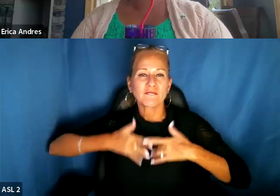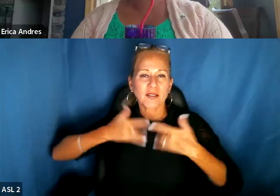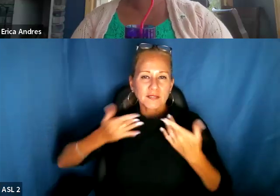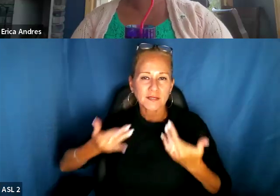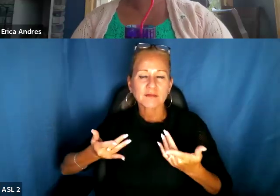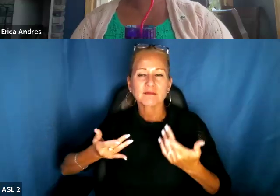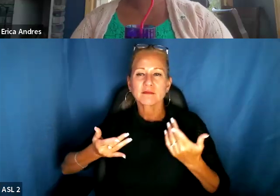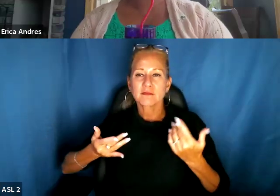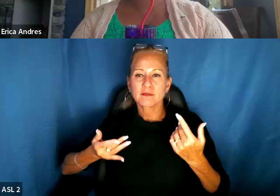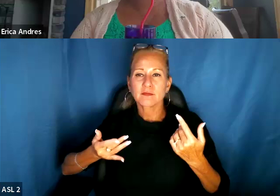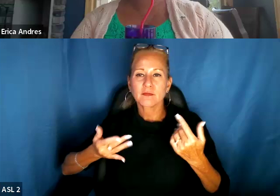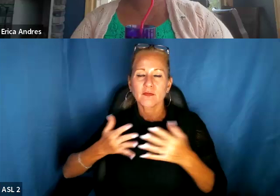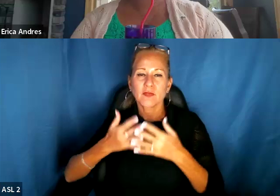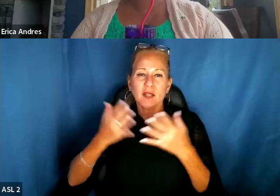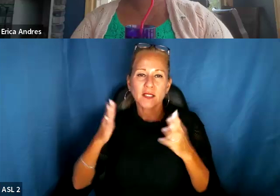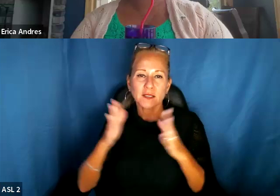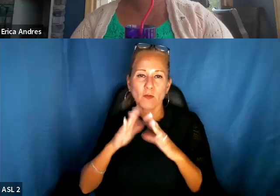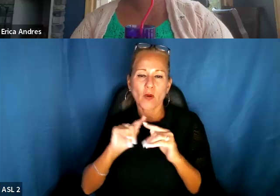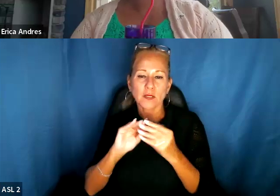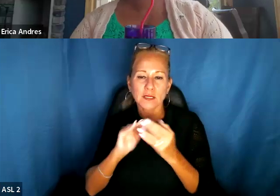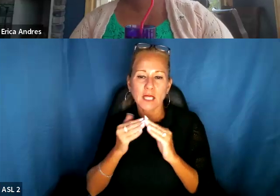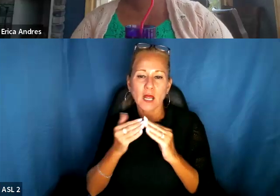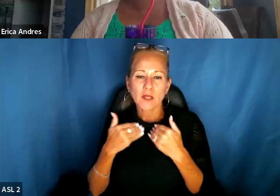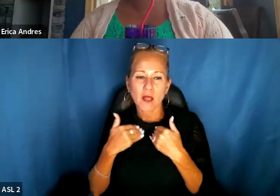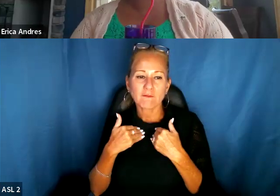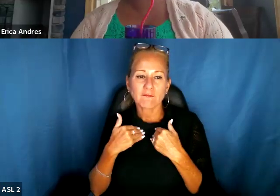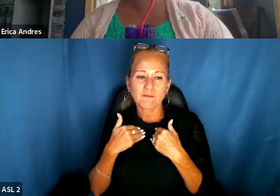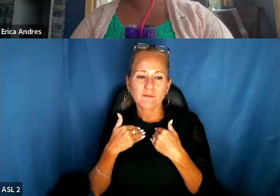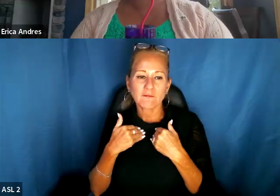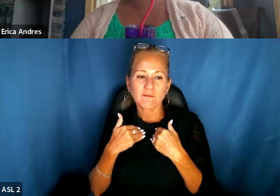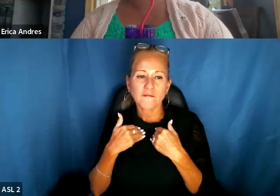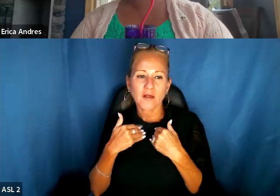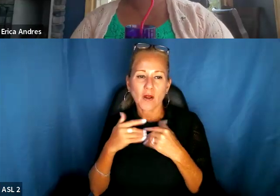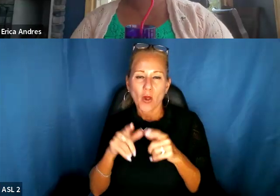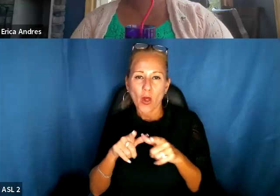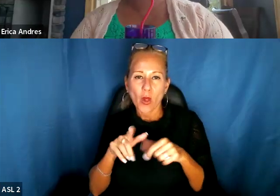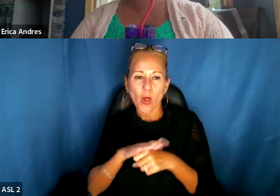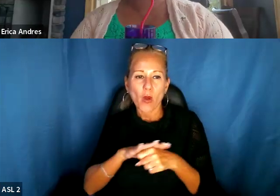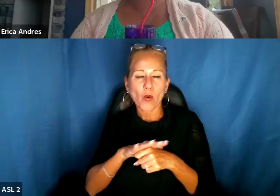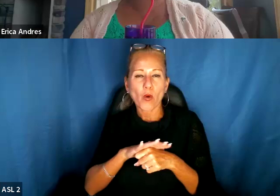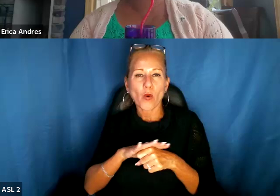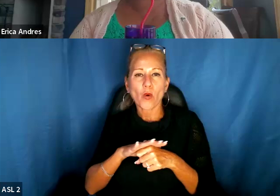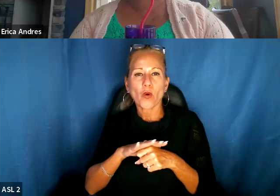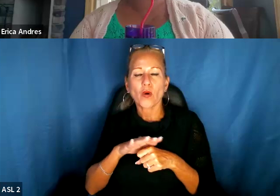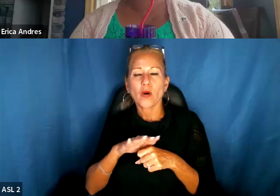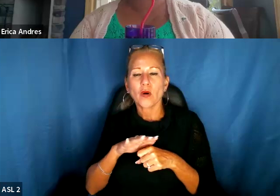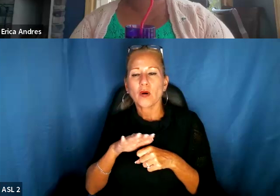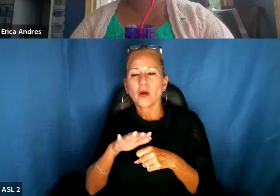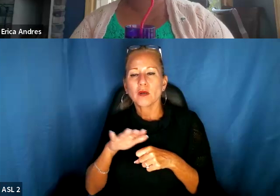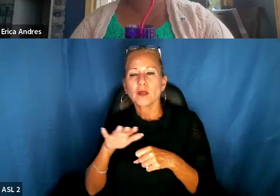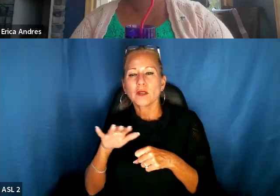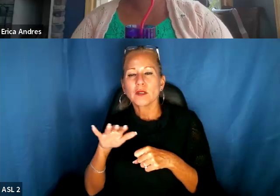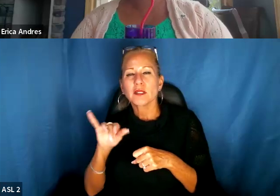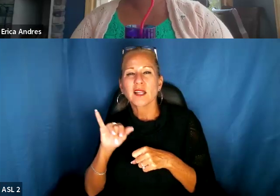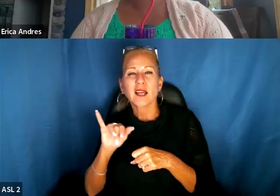that a lot of small towns have, like, my small town has local rummage sales, like our whole town does a local